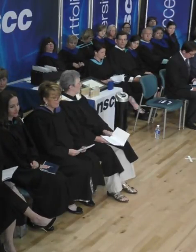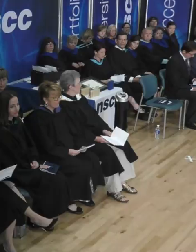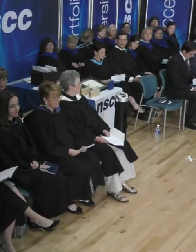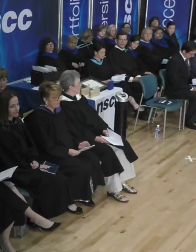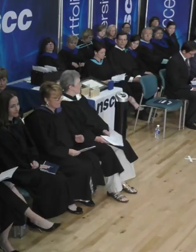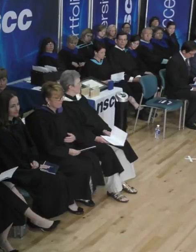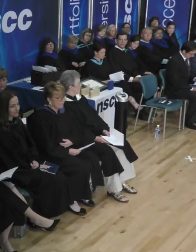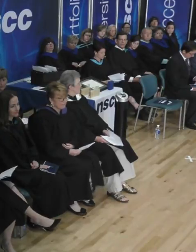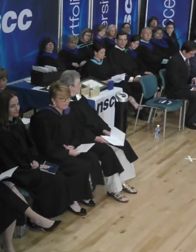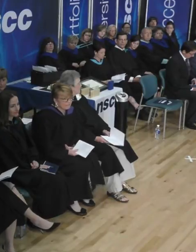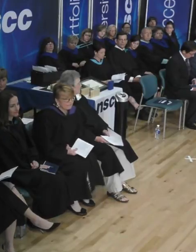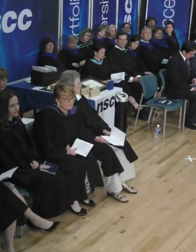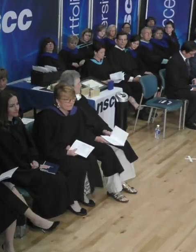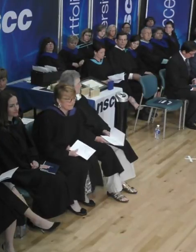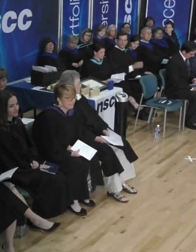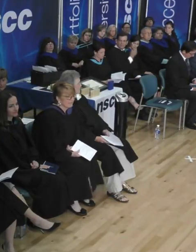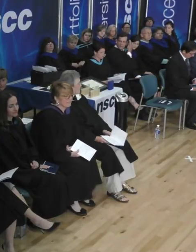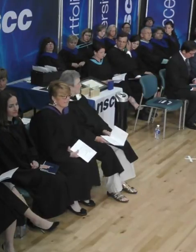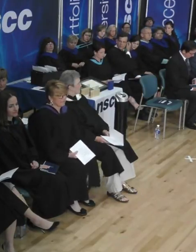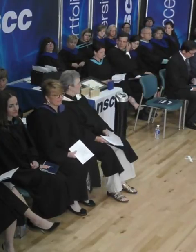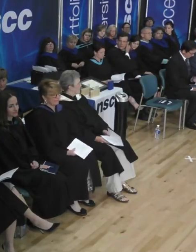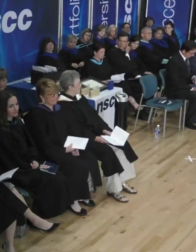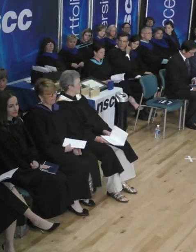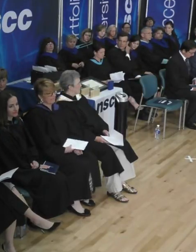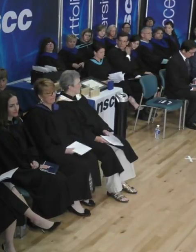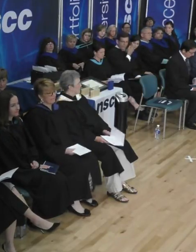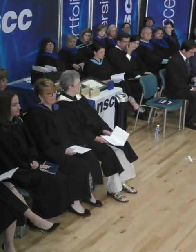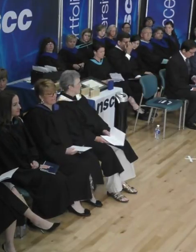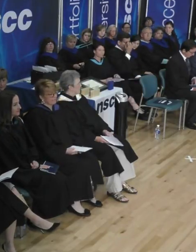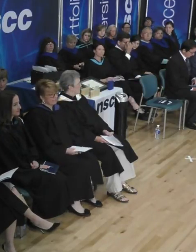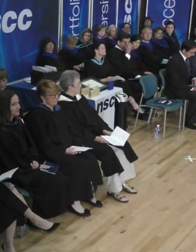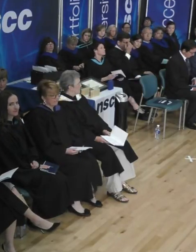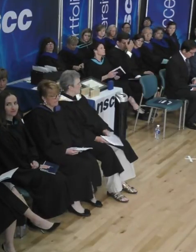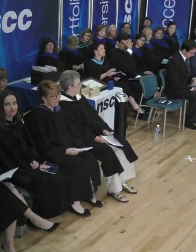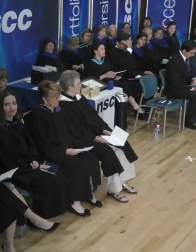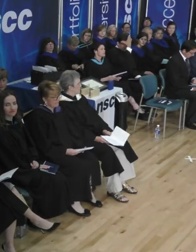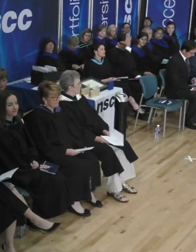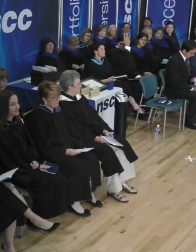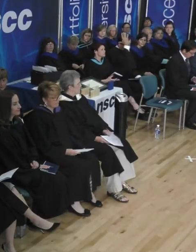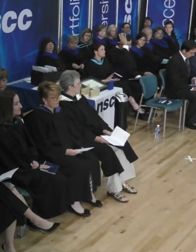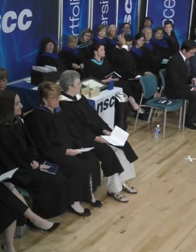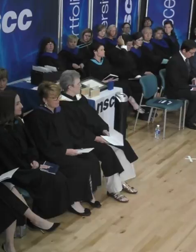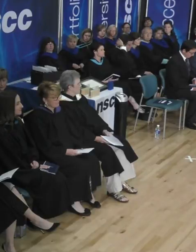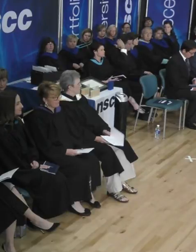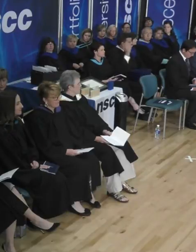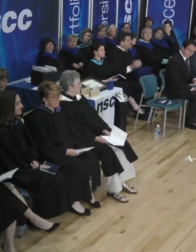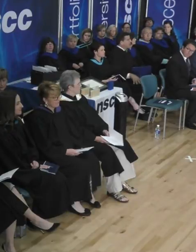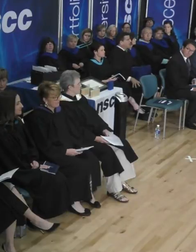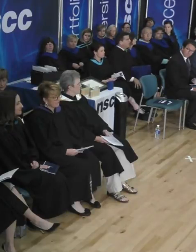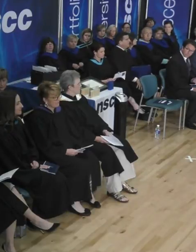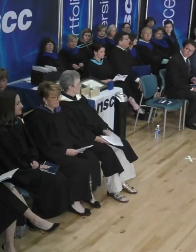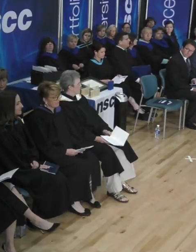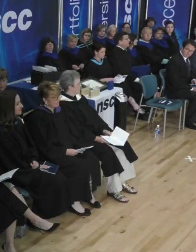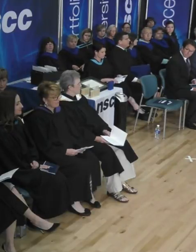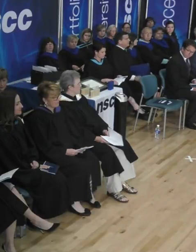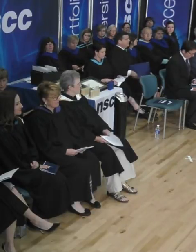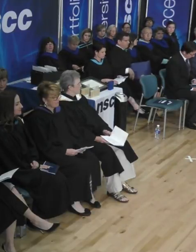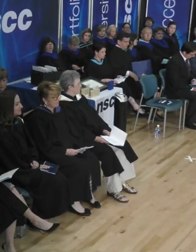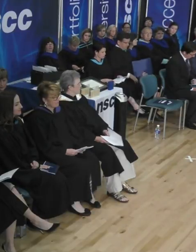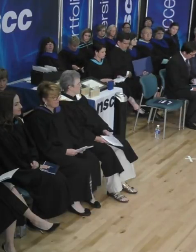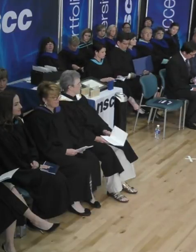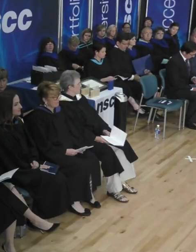Student Services. Jill Provo, Dean, School of Access and Flexible Learning. Marlene